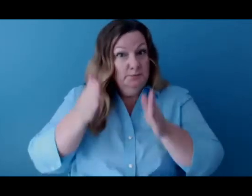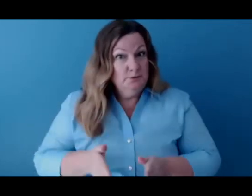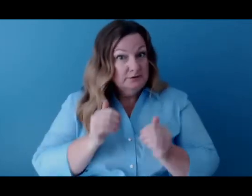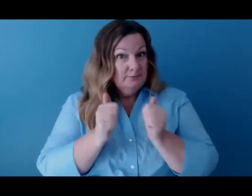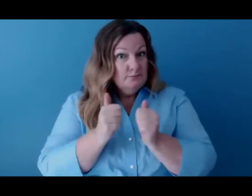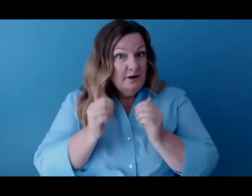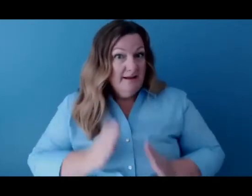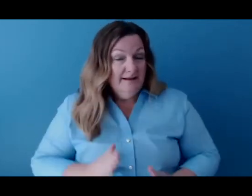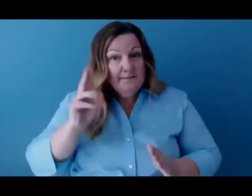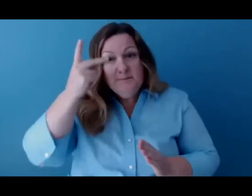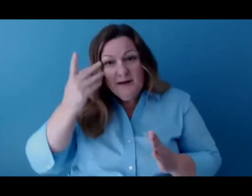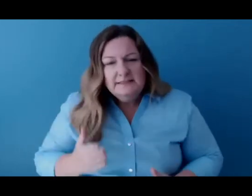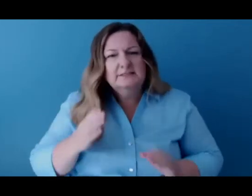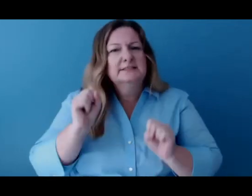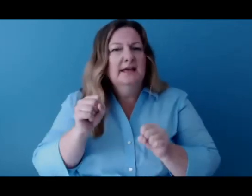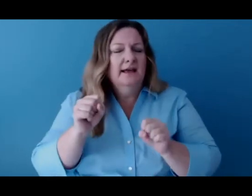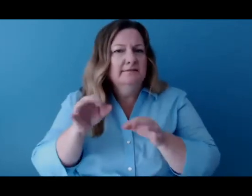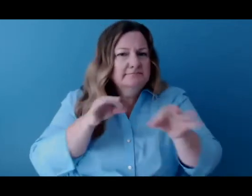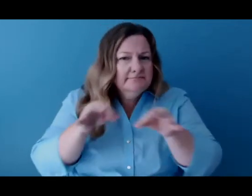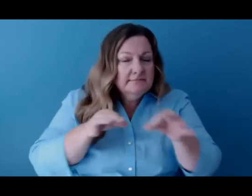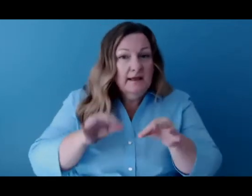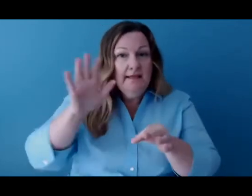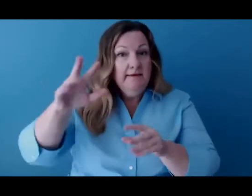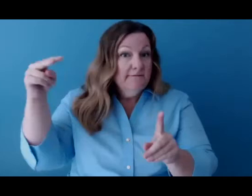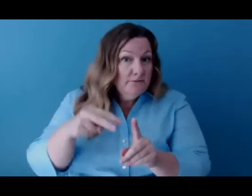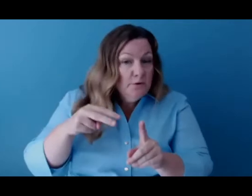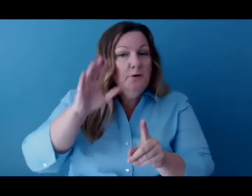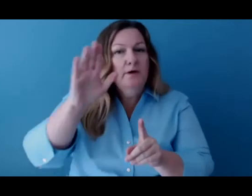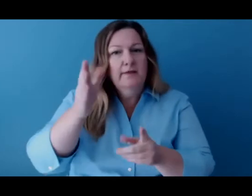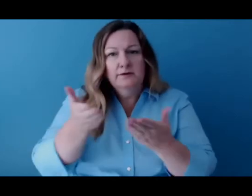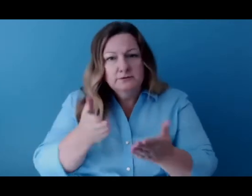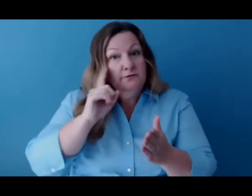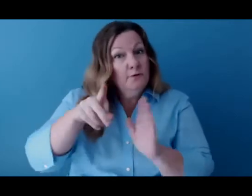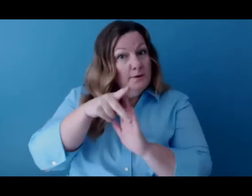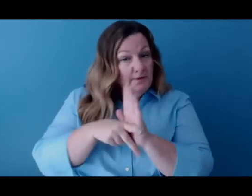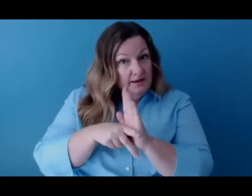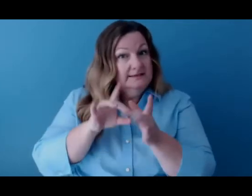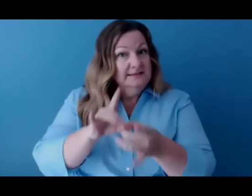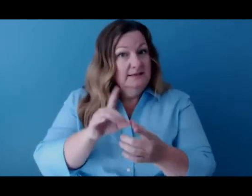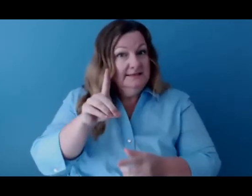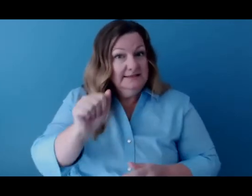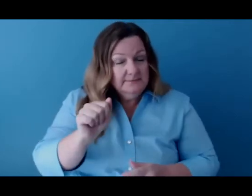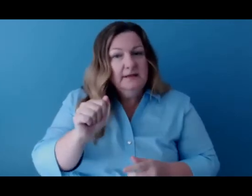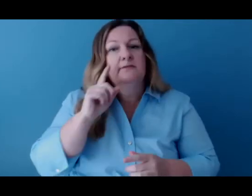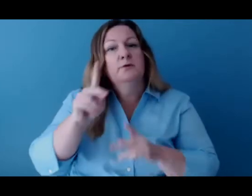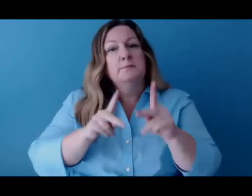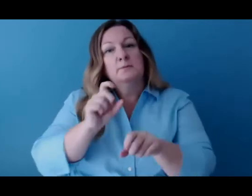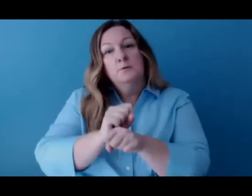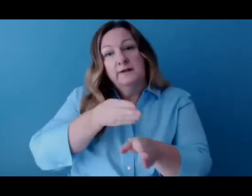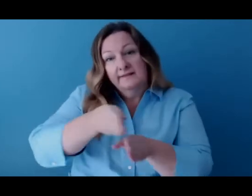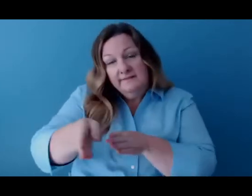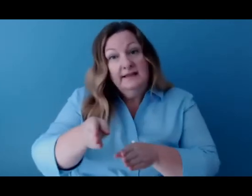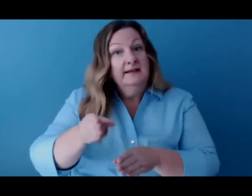social policy with those of us who work in the field, those of us who are directly impacted by disability, and those of us who may